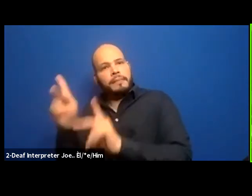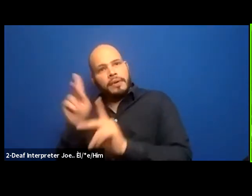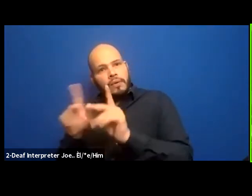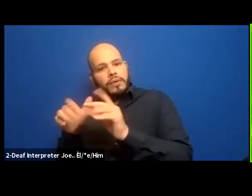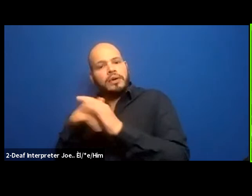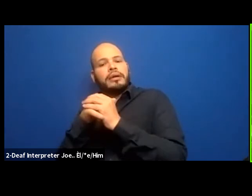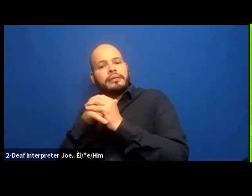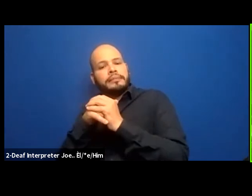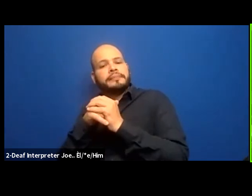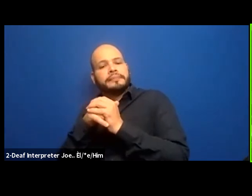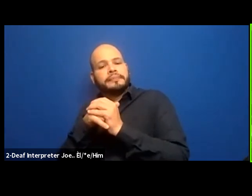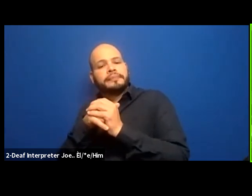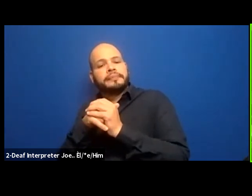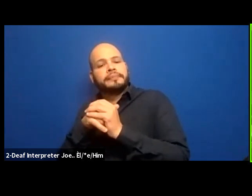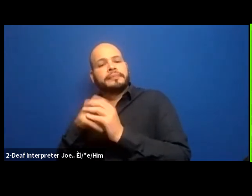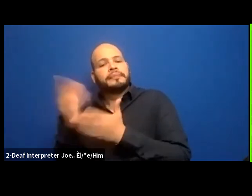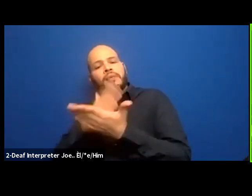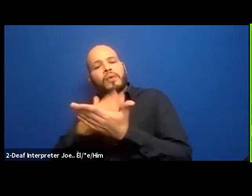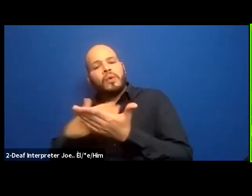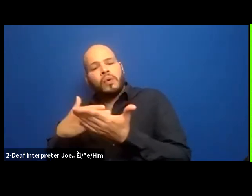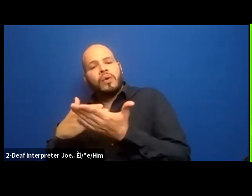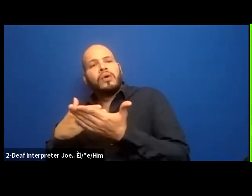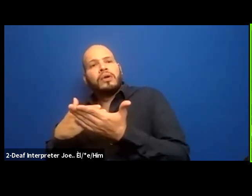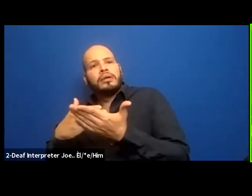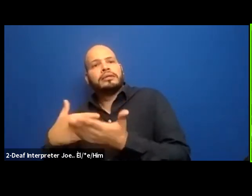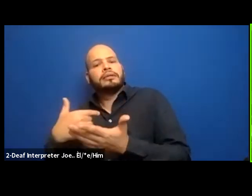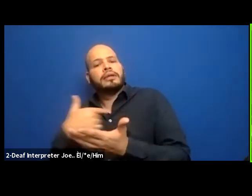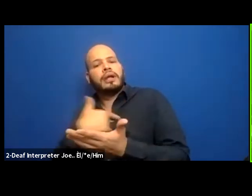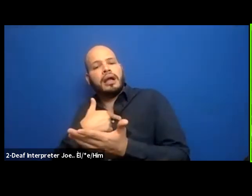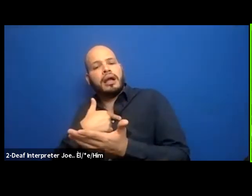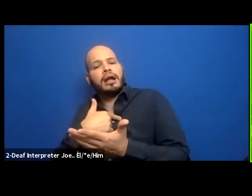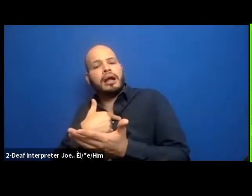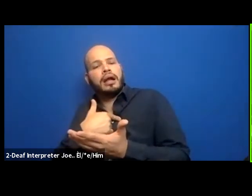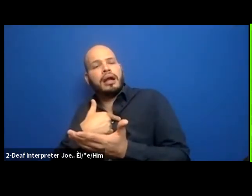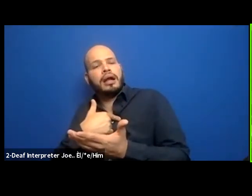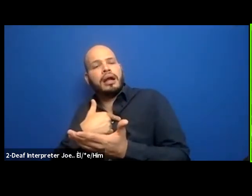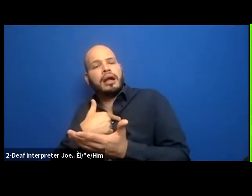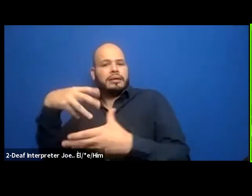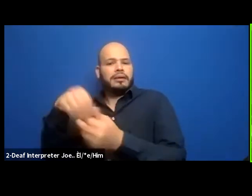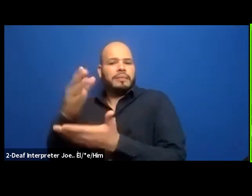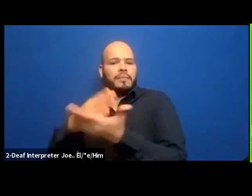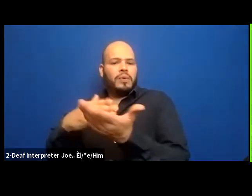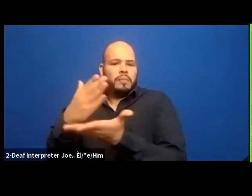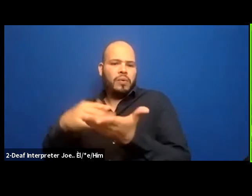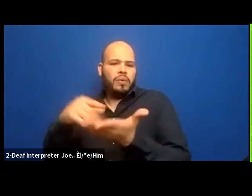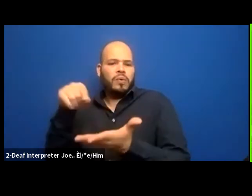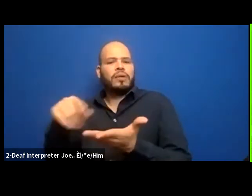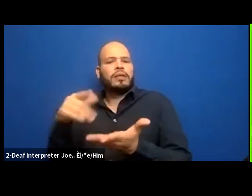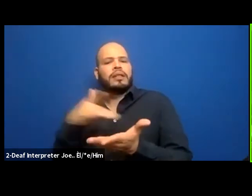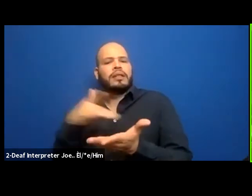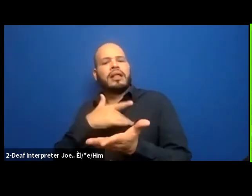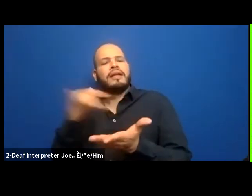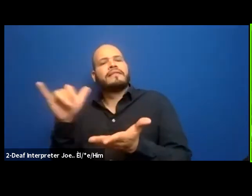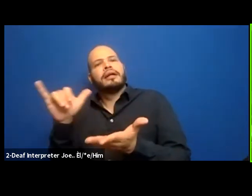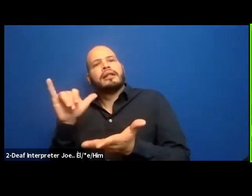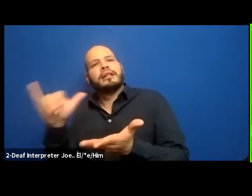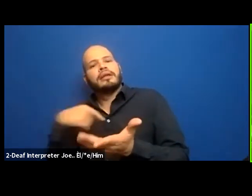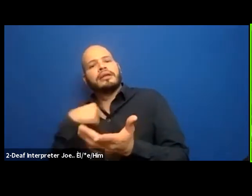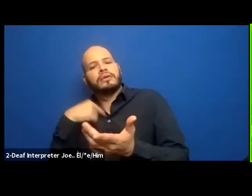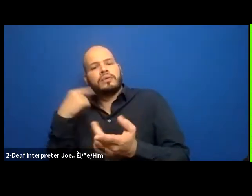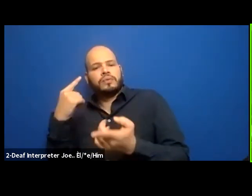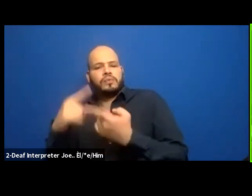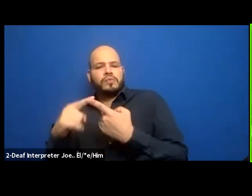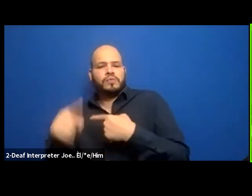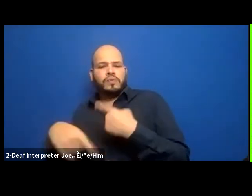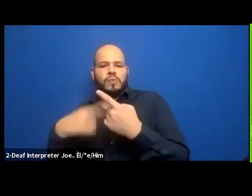we do this work to avenge the suffering of our ancestors, but also to earn the respect of future generations, right? So we